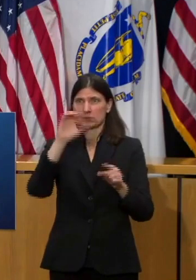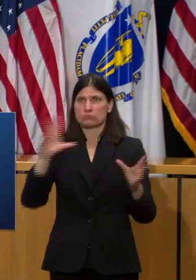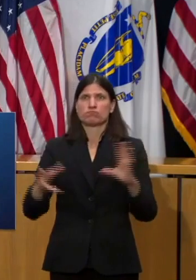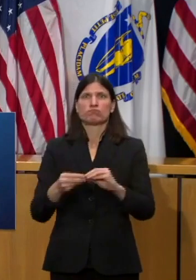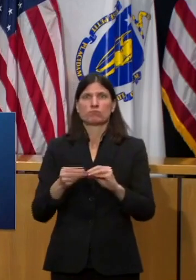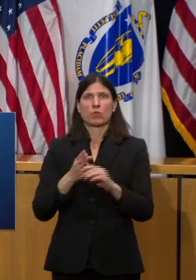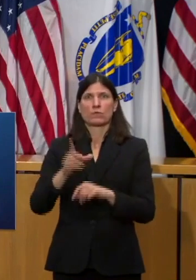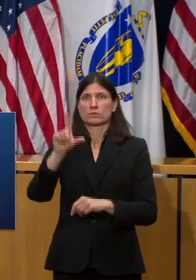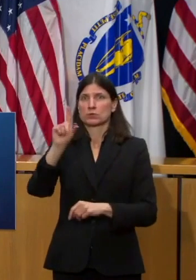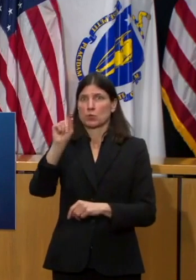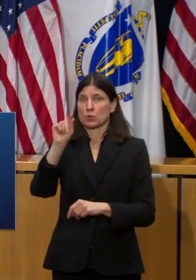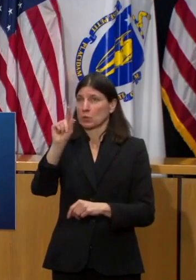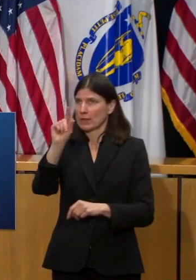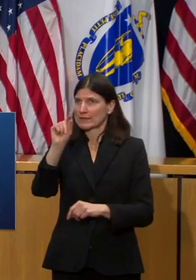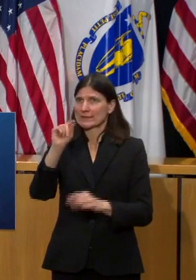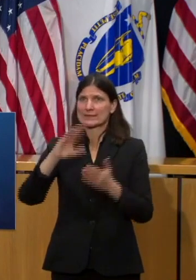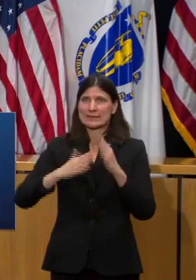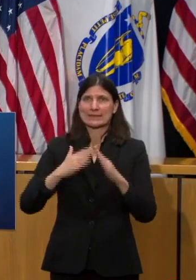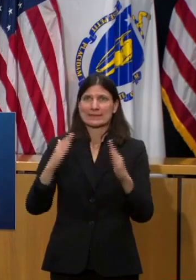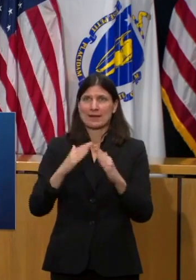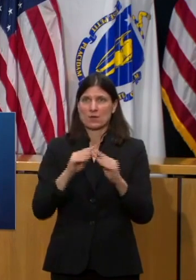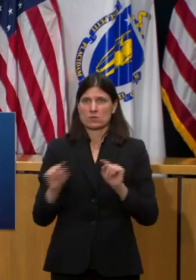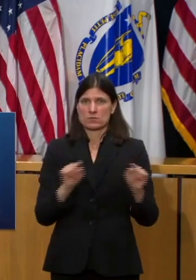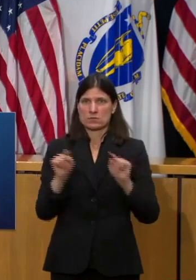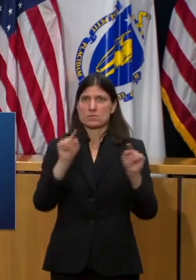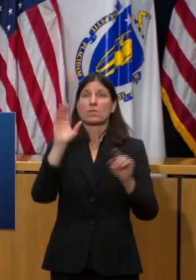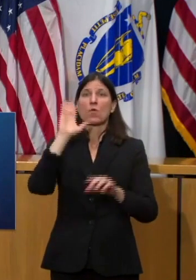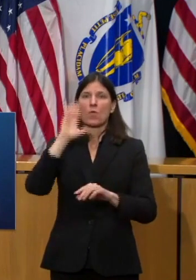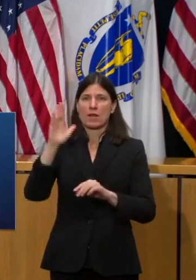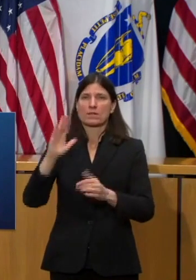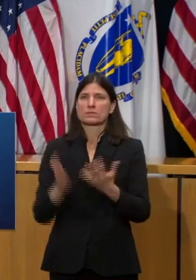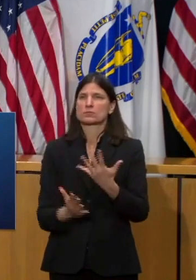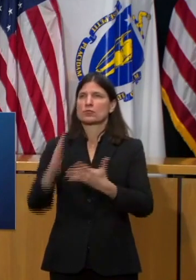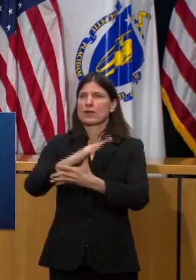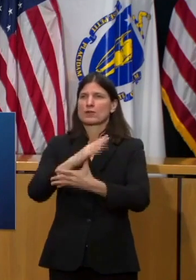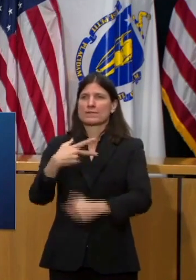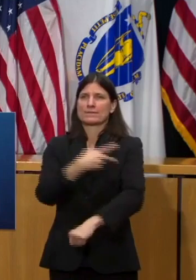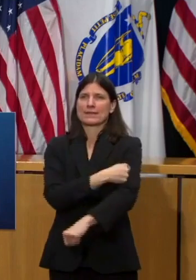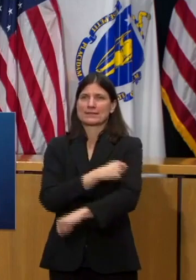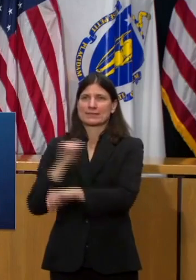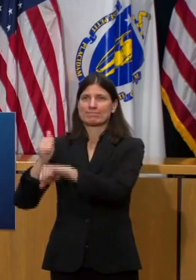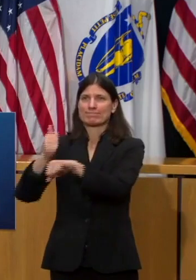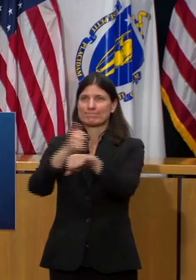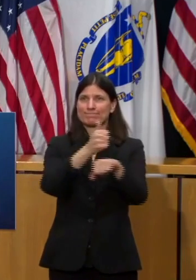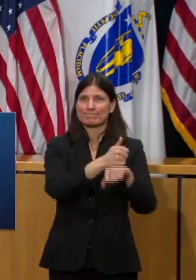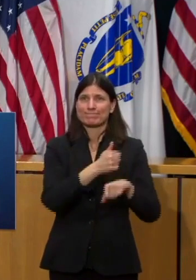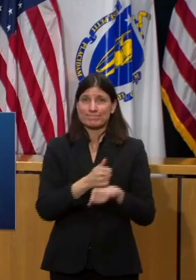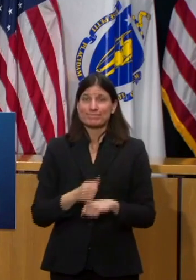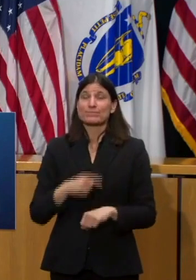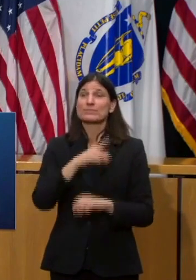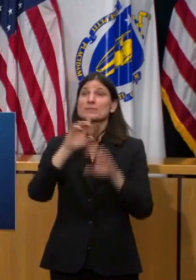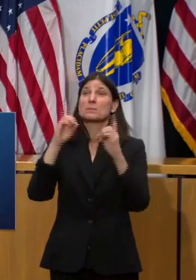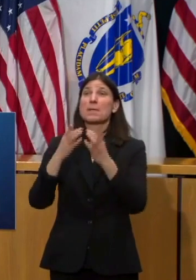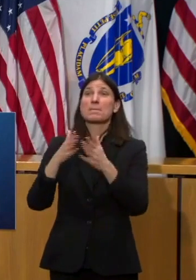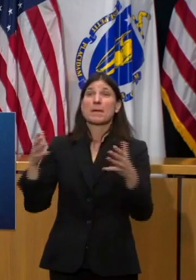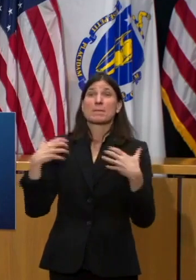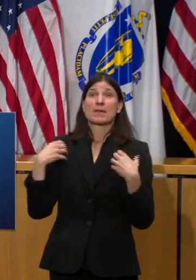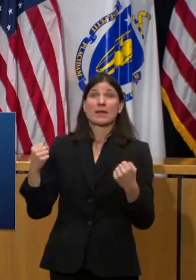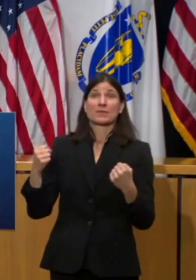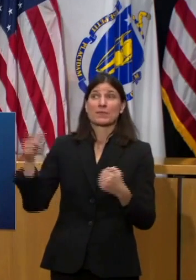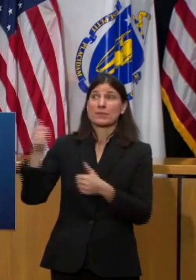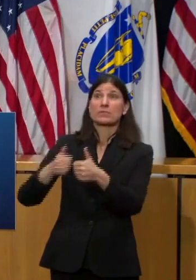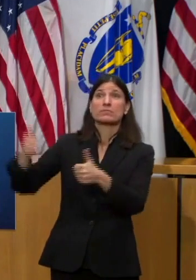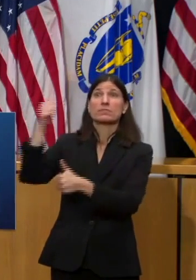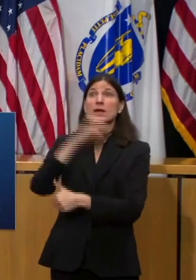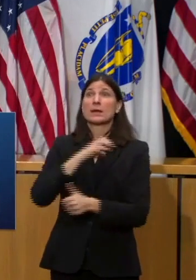state can work with them to assist them in increasing vaccine awareness, addressing vaccine hesitancy, and mitigating barriers to